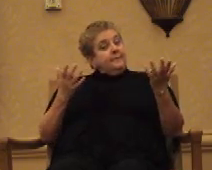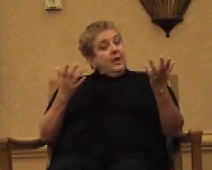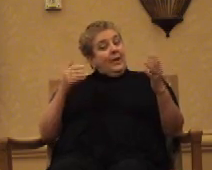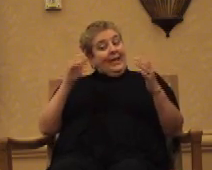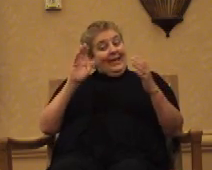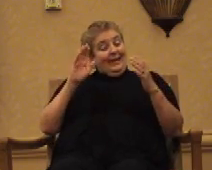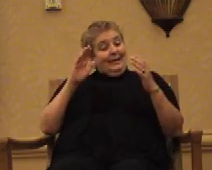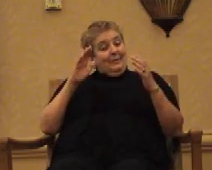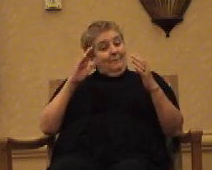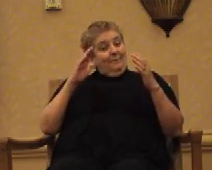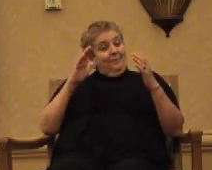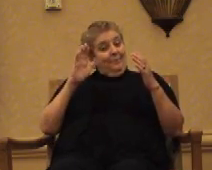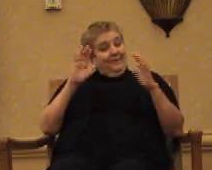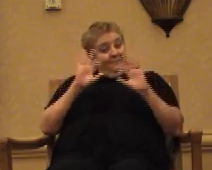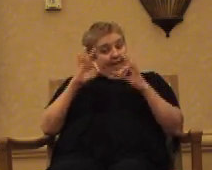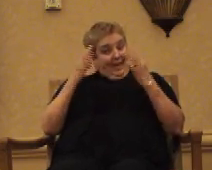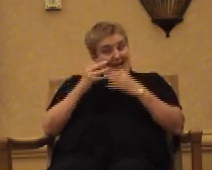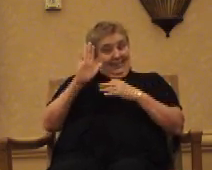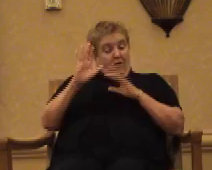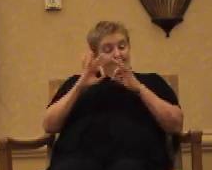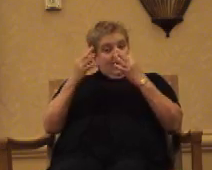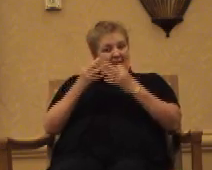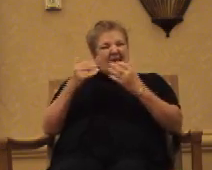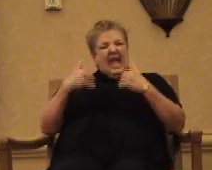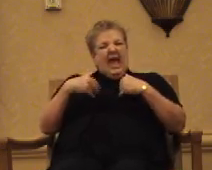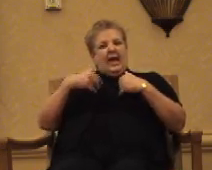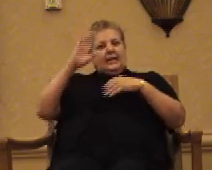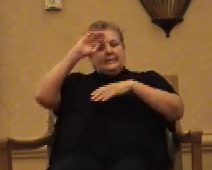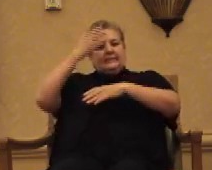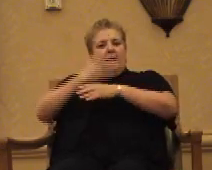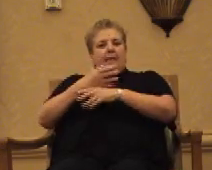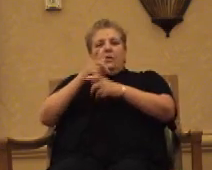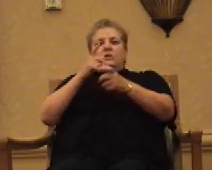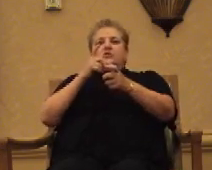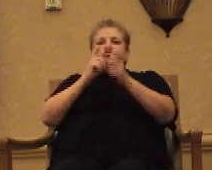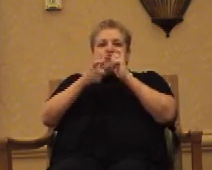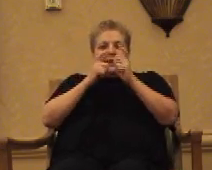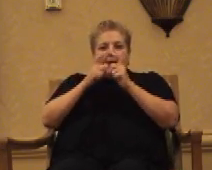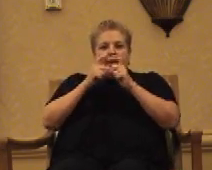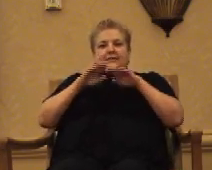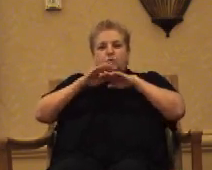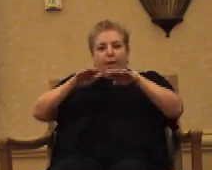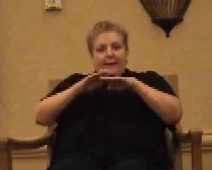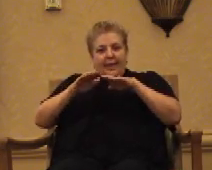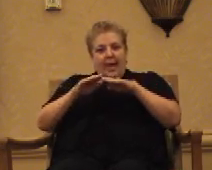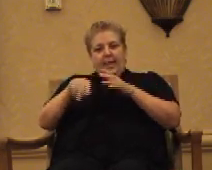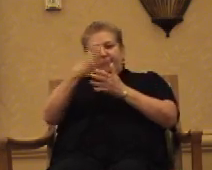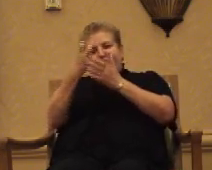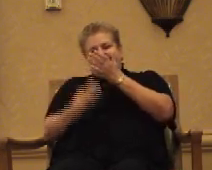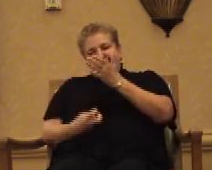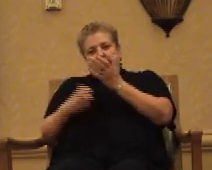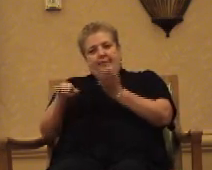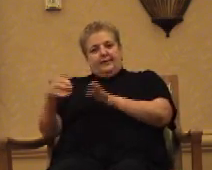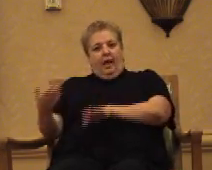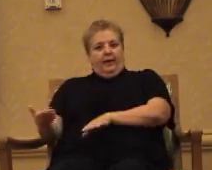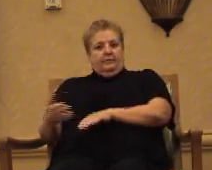was the family had had a son who was drinking and swimming and drowned and died. And they were grieving the loss of this kid, and that inspired